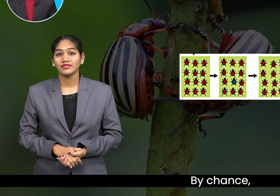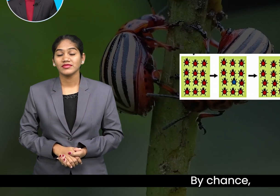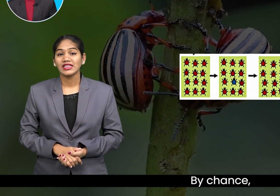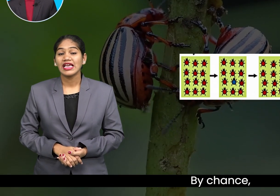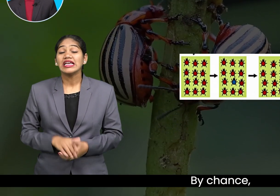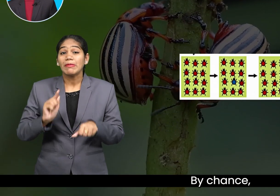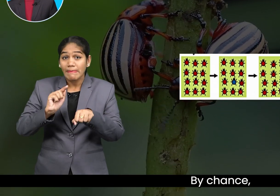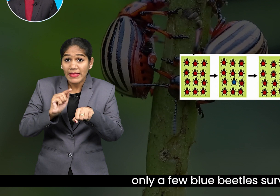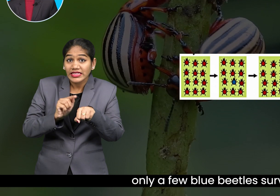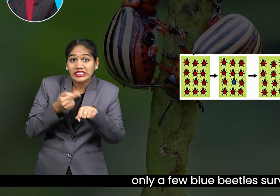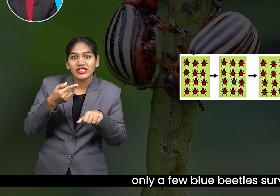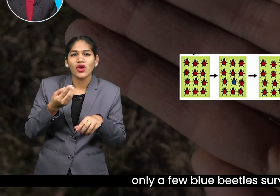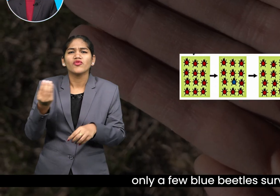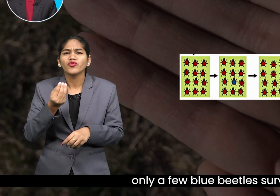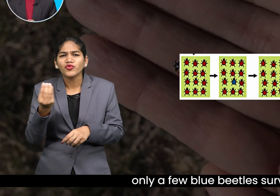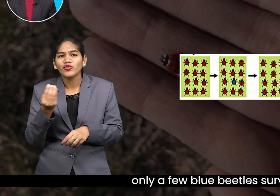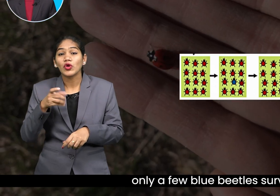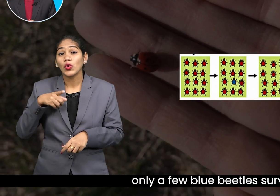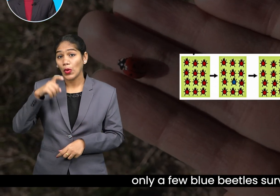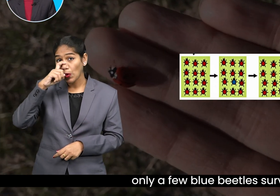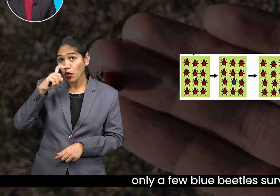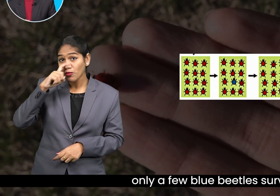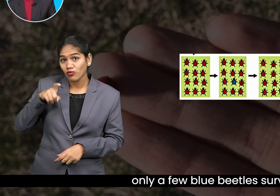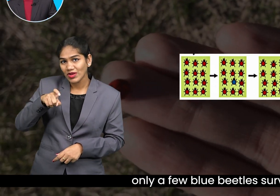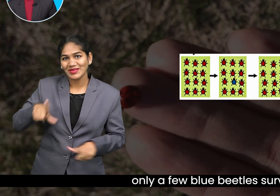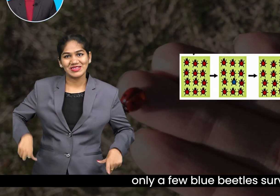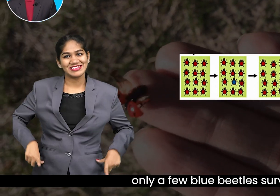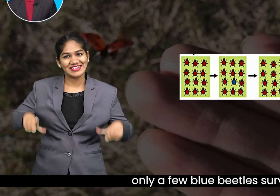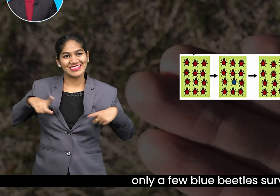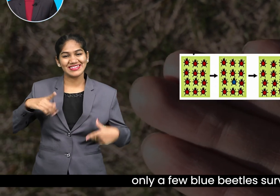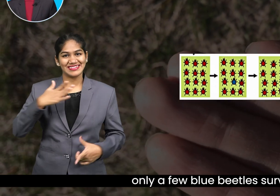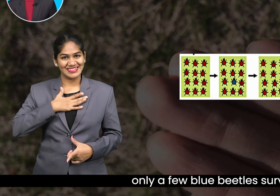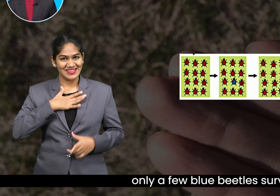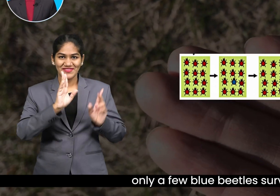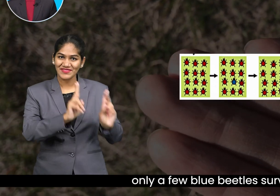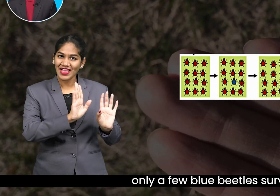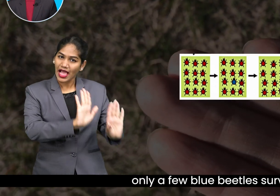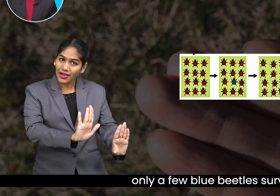By chance, only a few blue beetles survived,